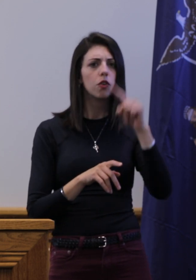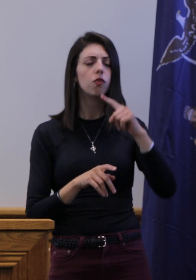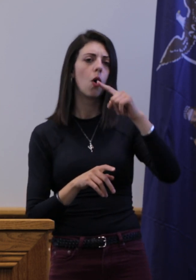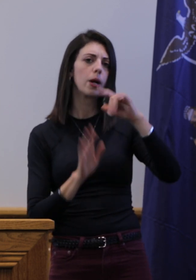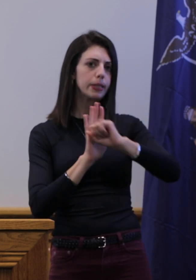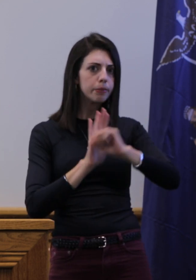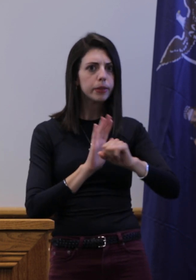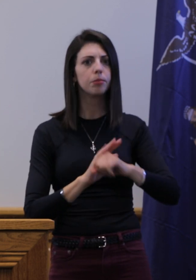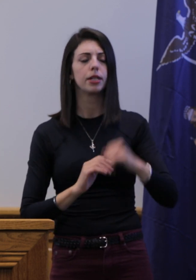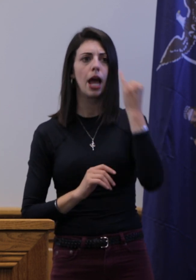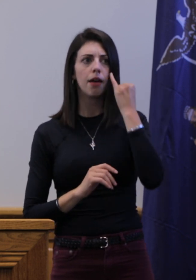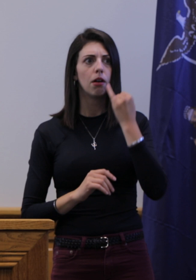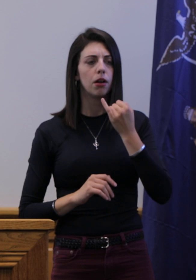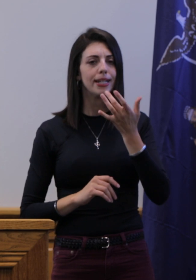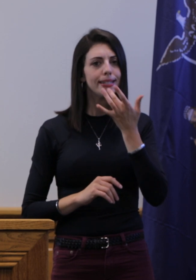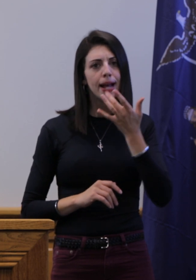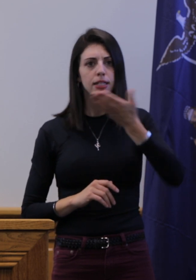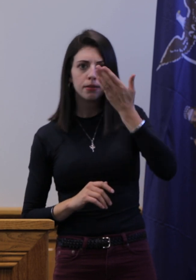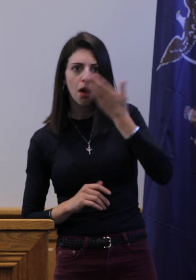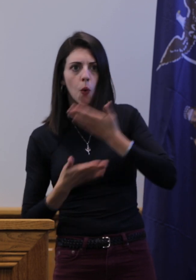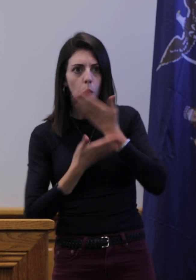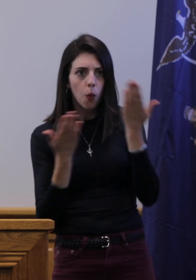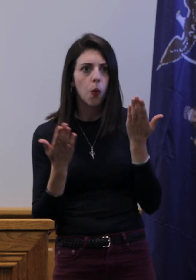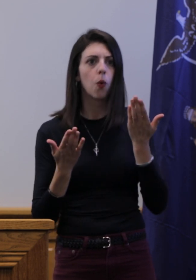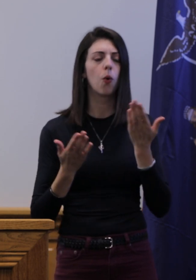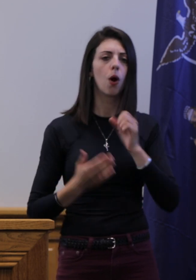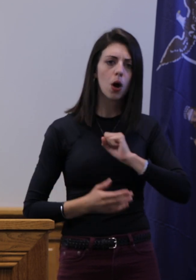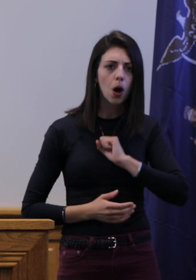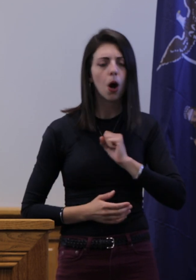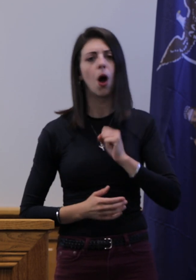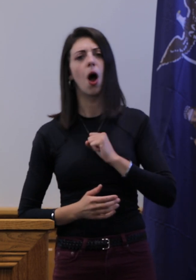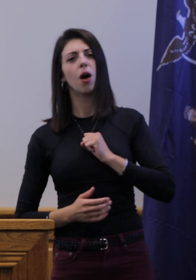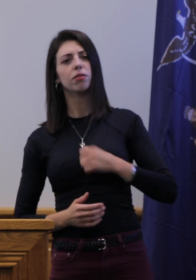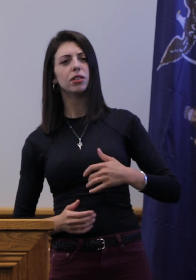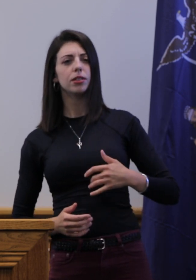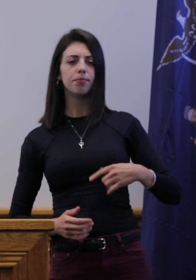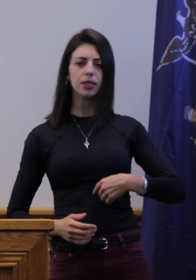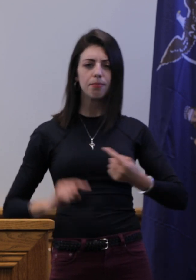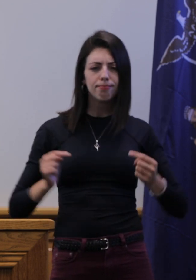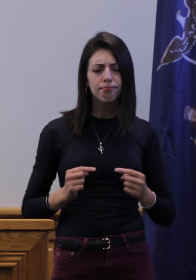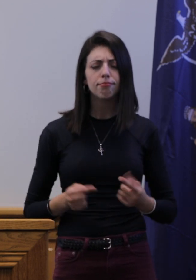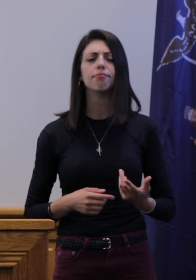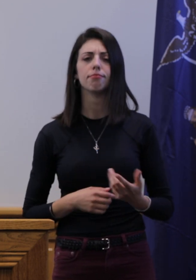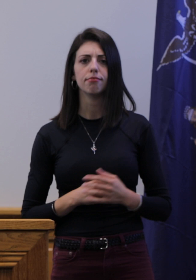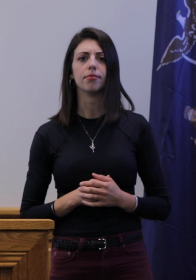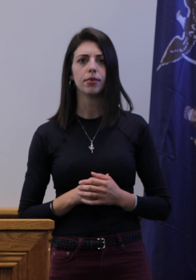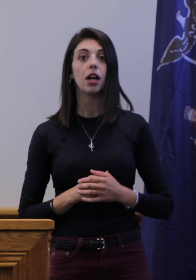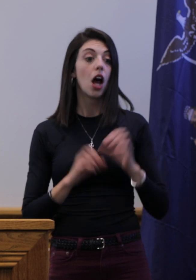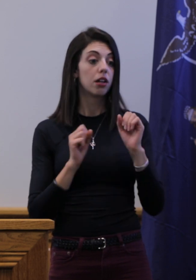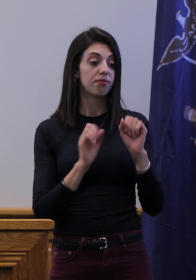cough, loss of taste or smell, shortness of breath, and gastrointestinal illness. These symptoms can show up during